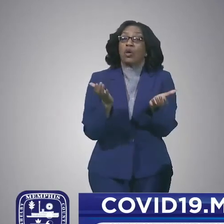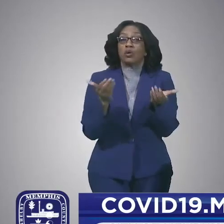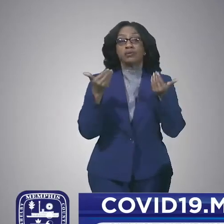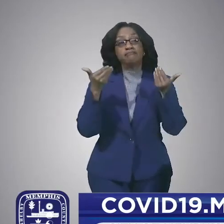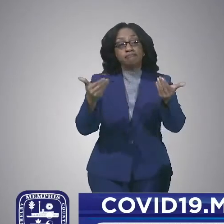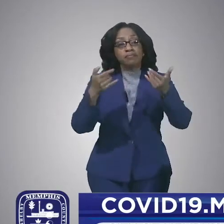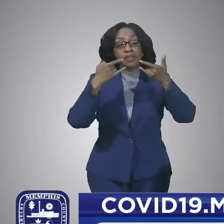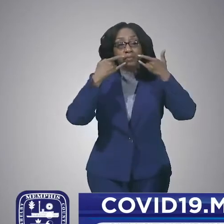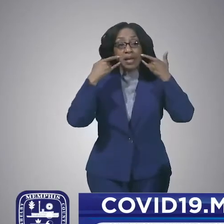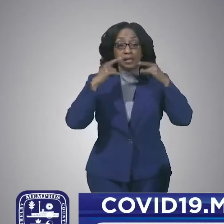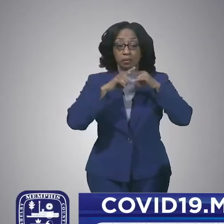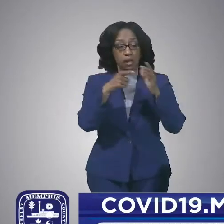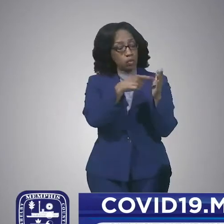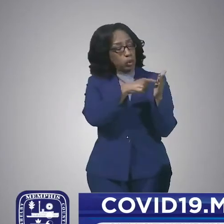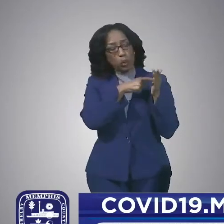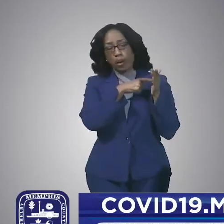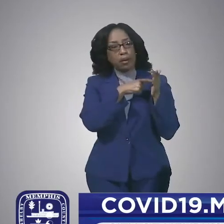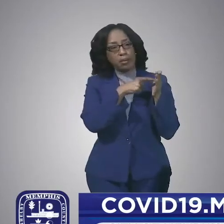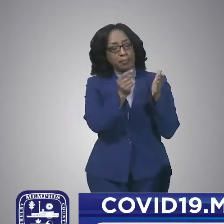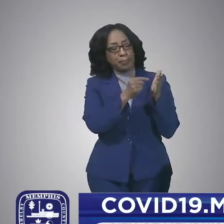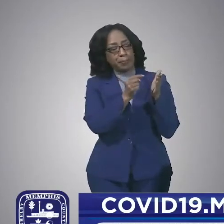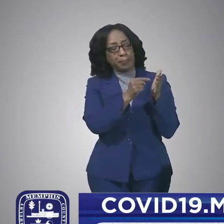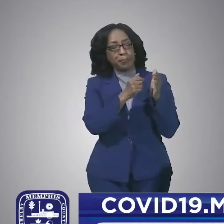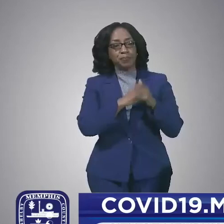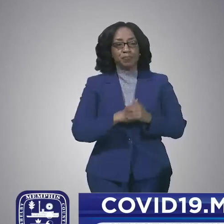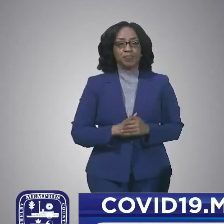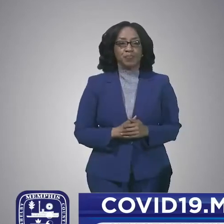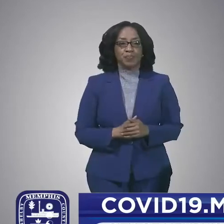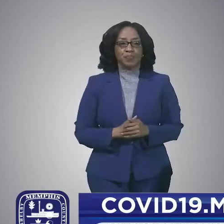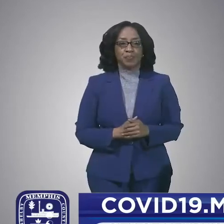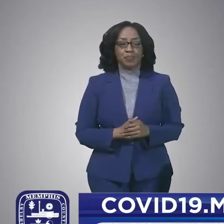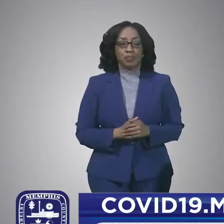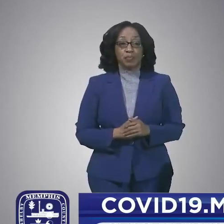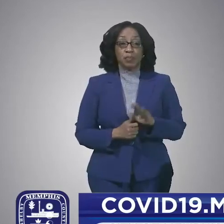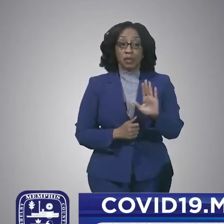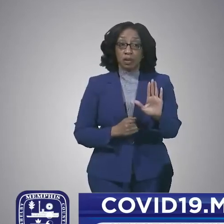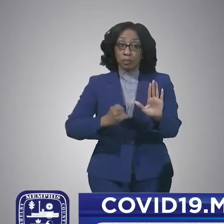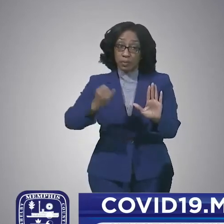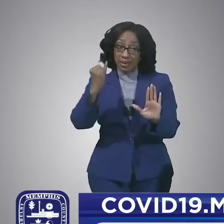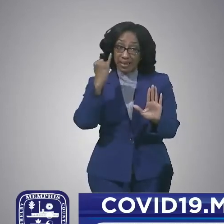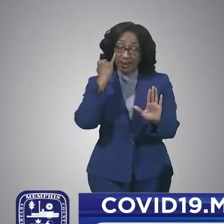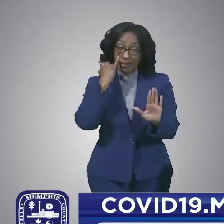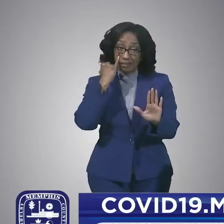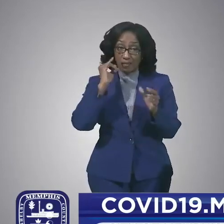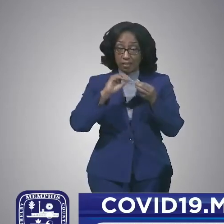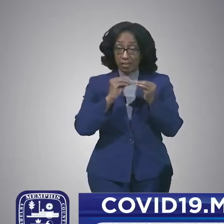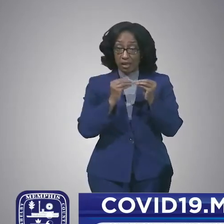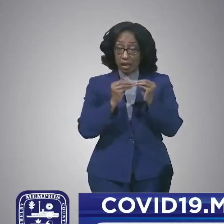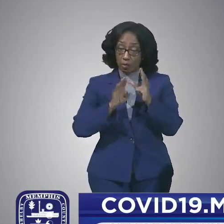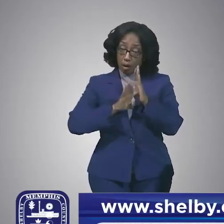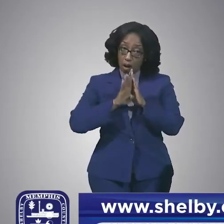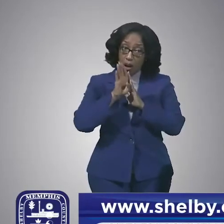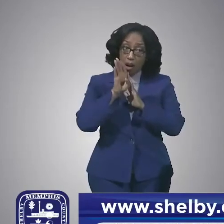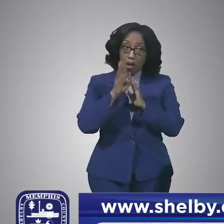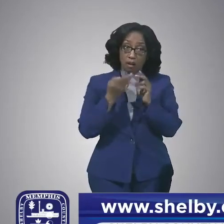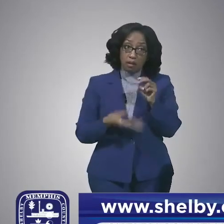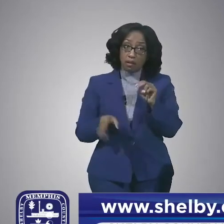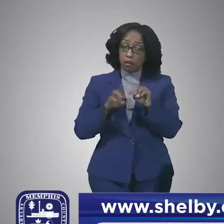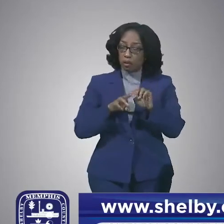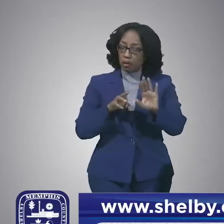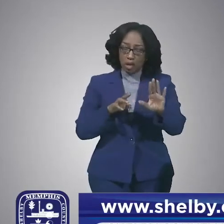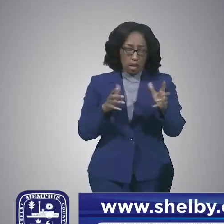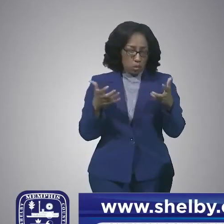to require them at this point. Now, with all of that said, if we start to tick back up, and we do not want that to